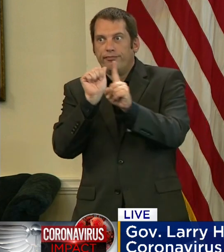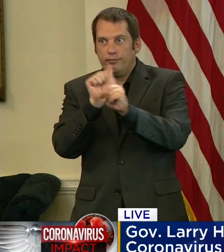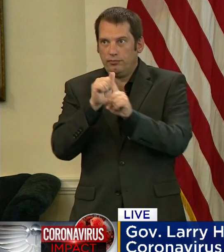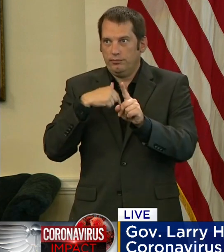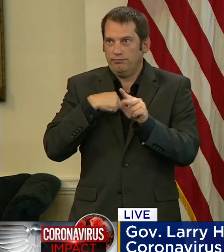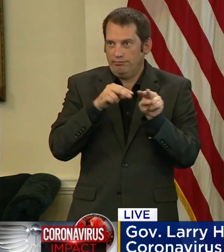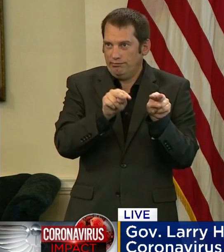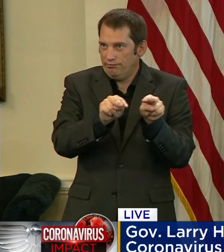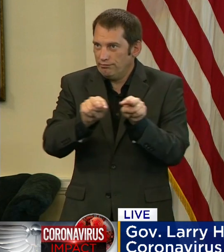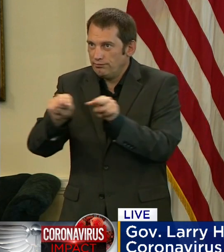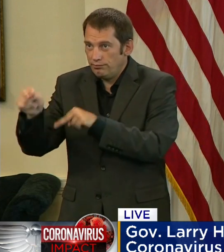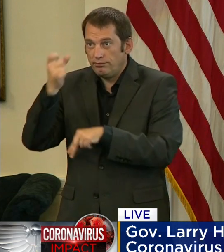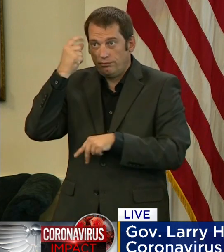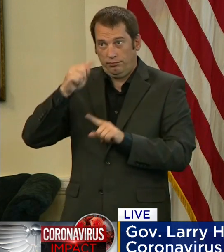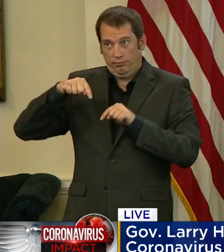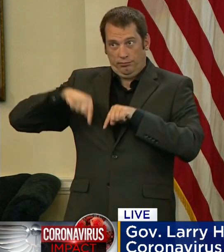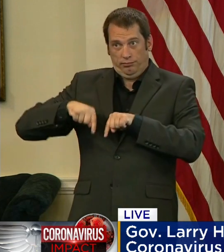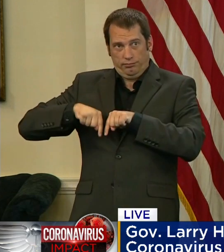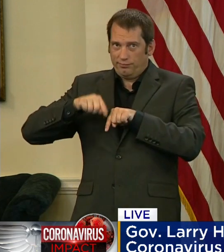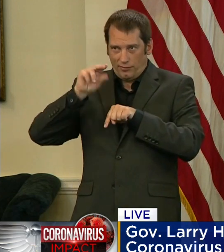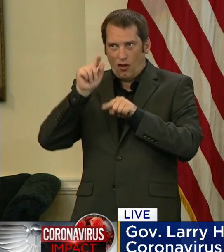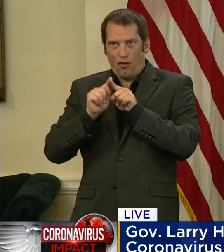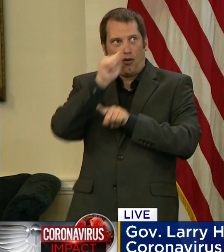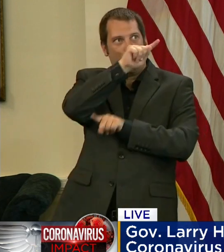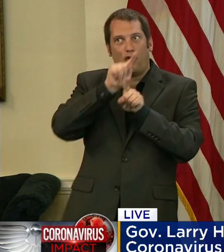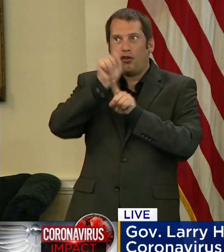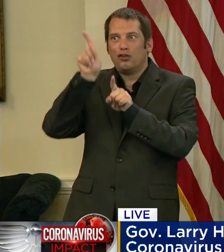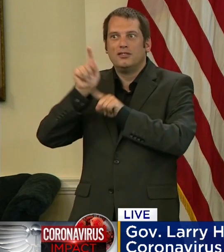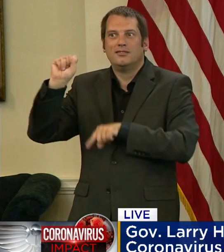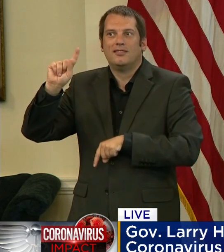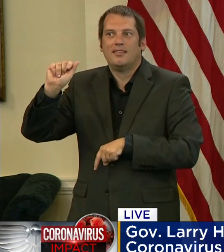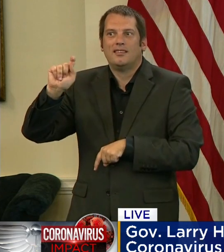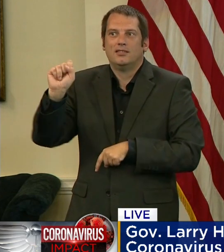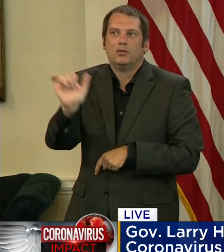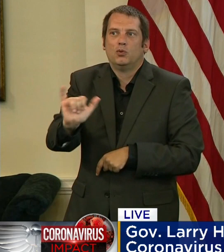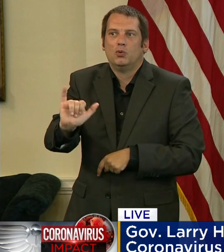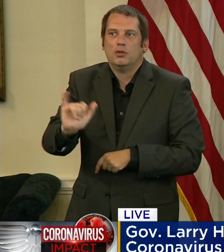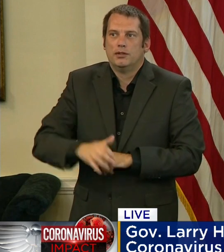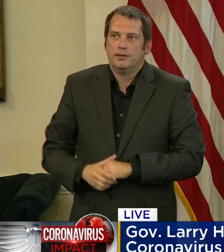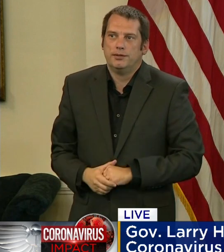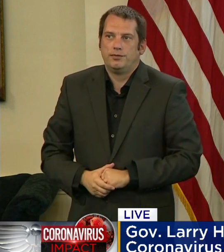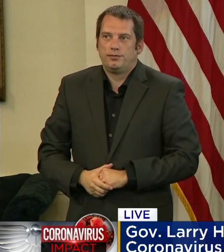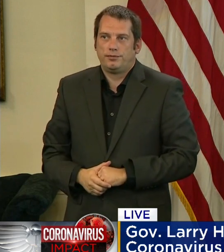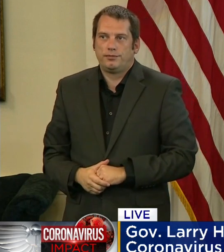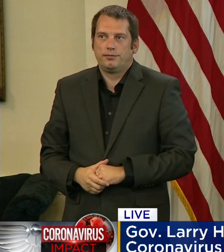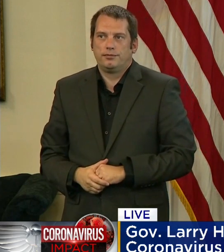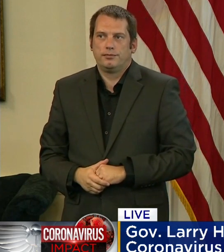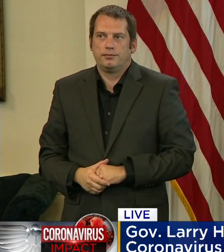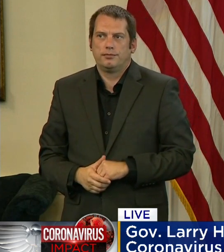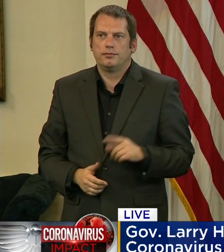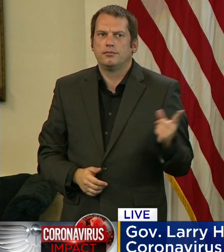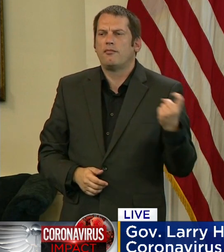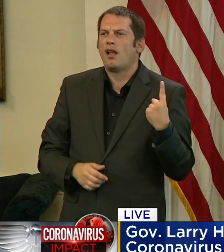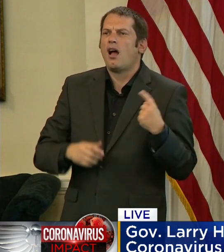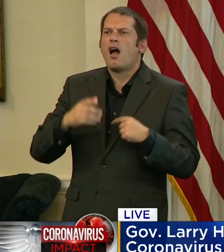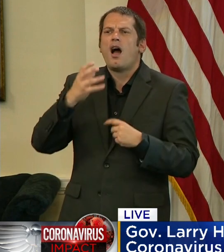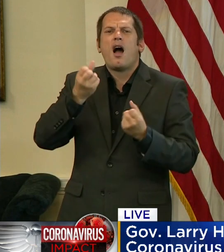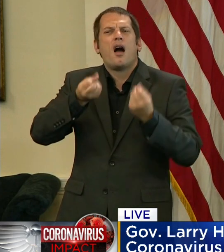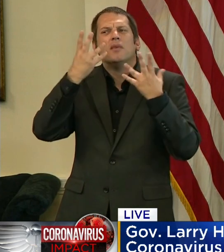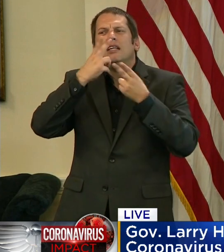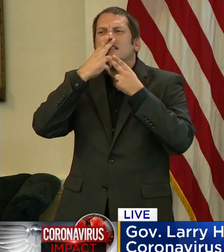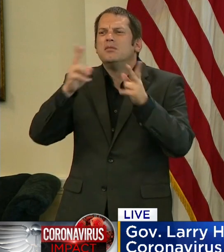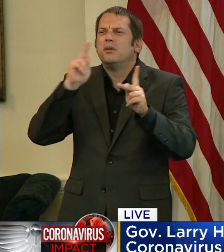to conduct the investigation. What's that? Do you have the exact number for approximately? It's a very small number. The total number of all the outstanding cases